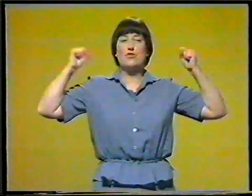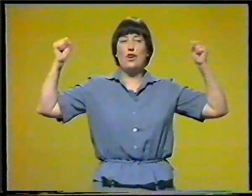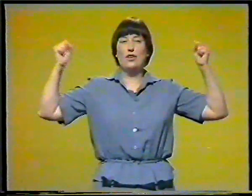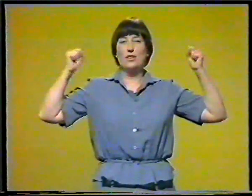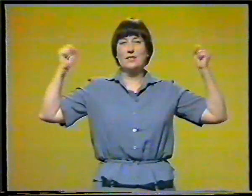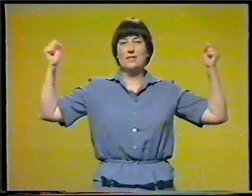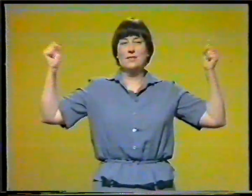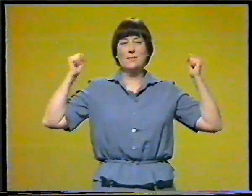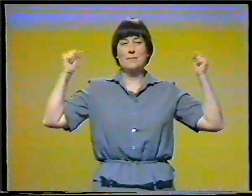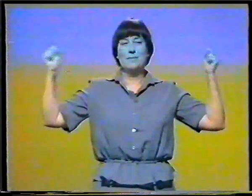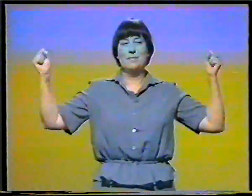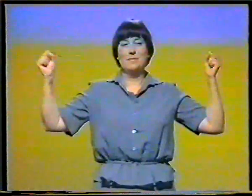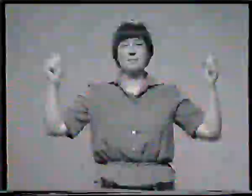Wrong.